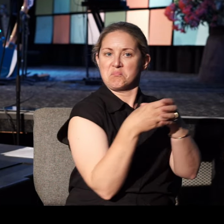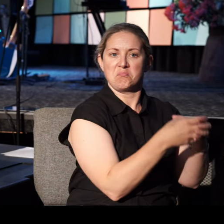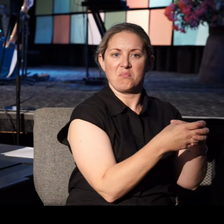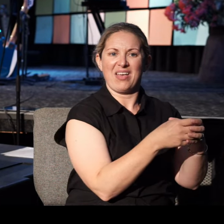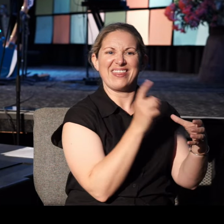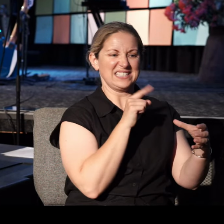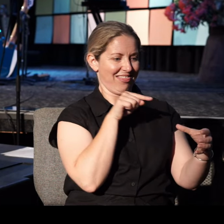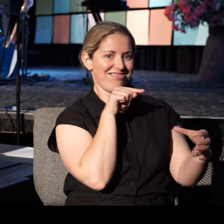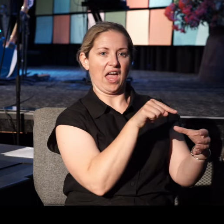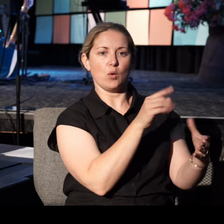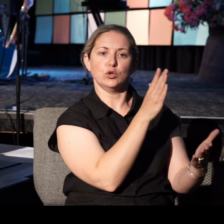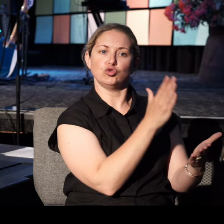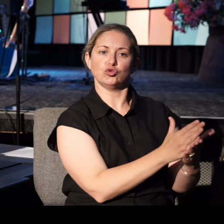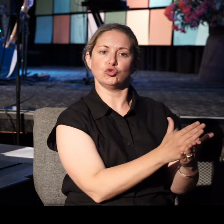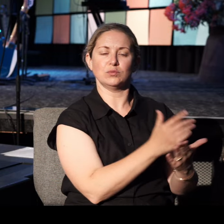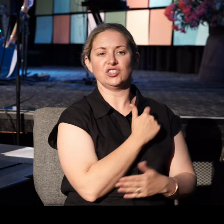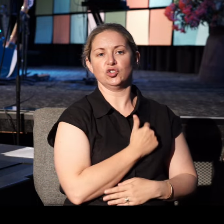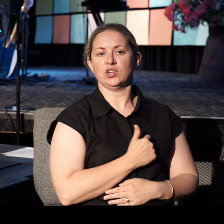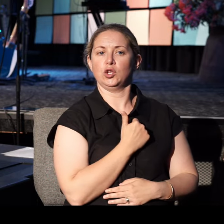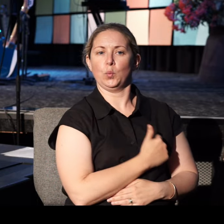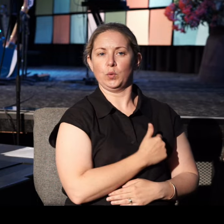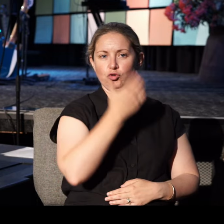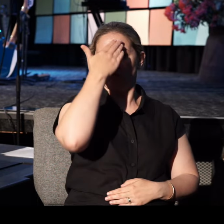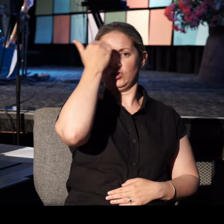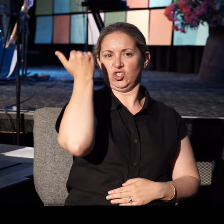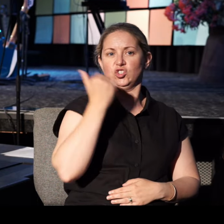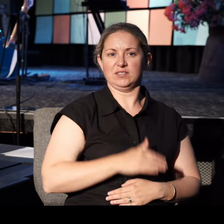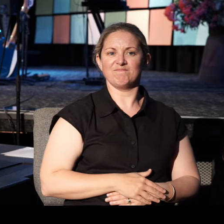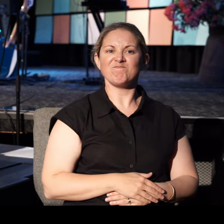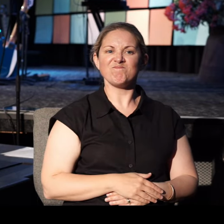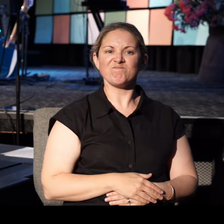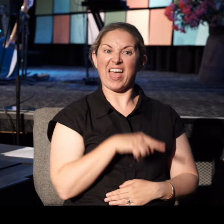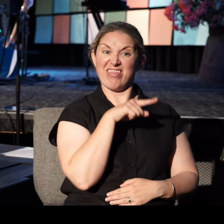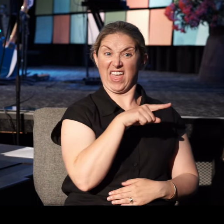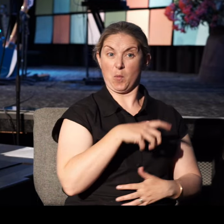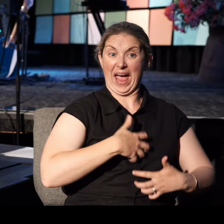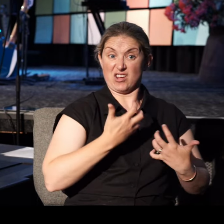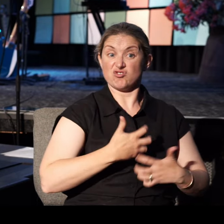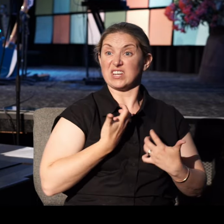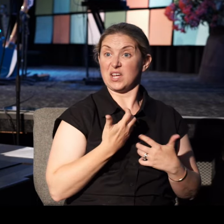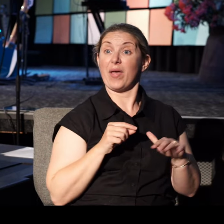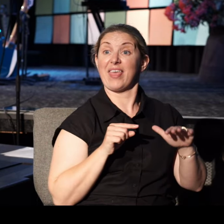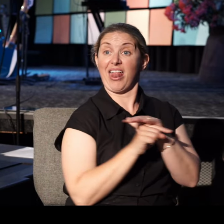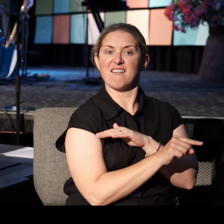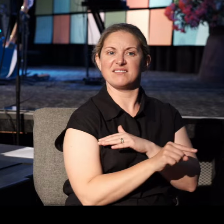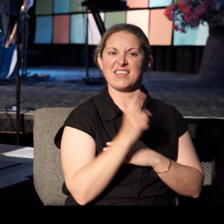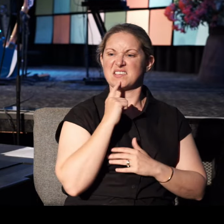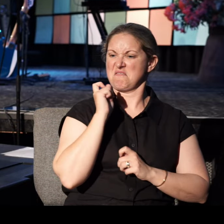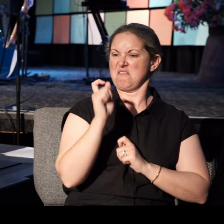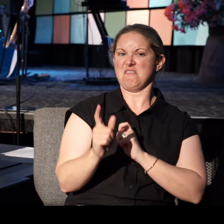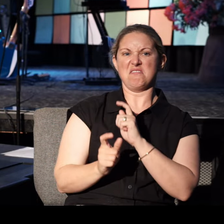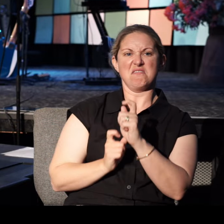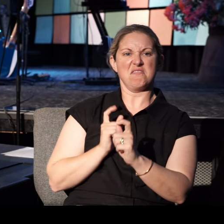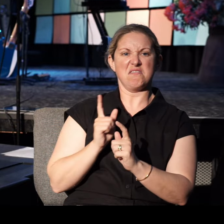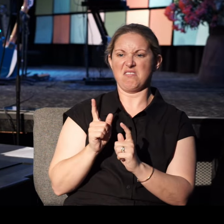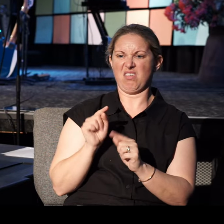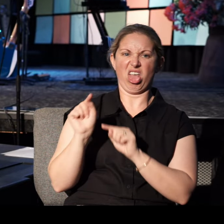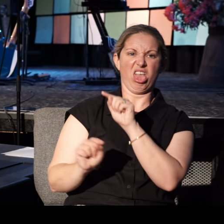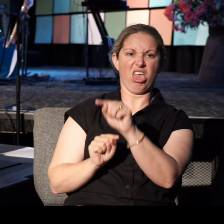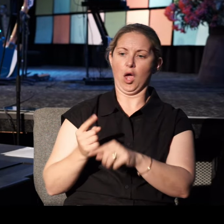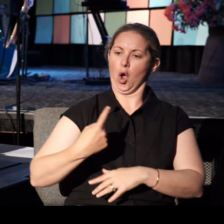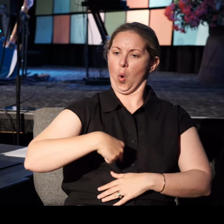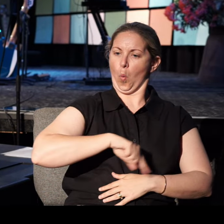Christian. They'd left sort of throwing rocks as they'd left, saying, we're the ones who actually have hold of